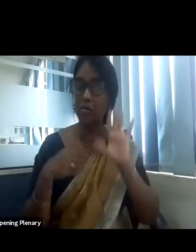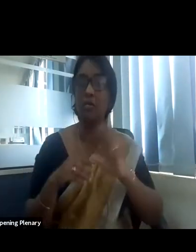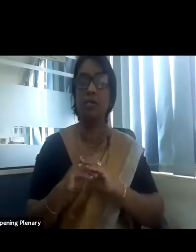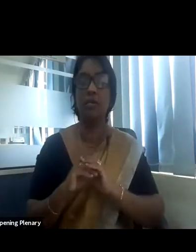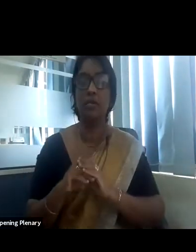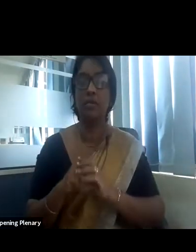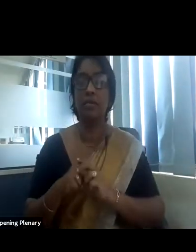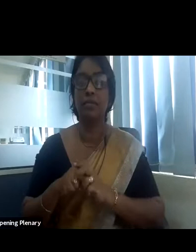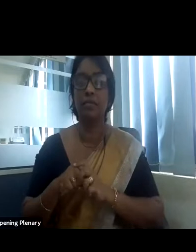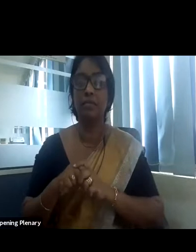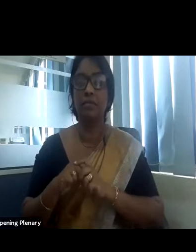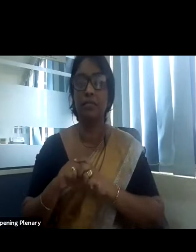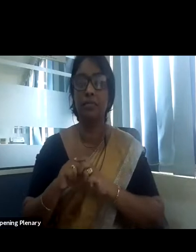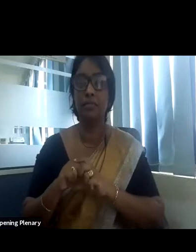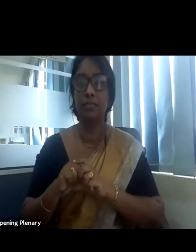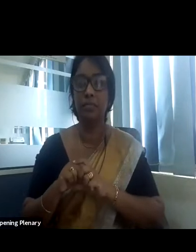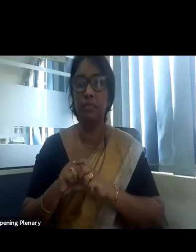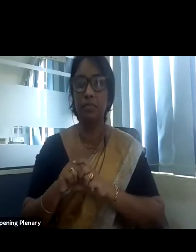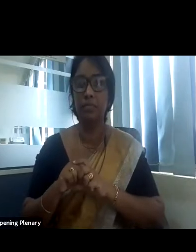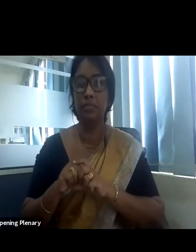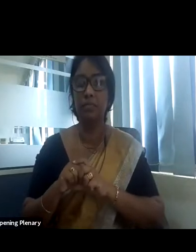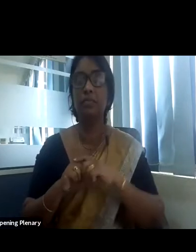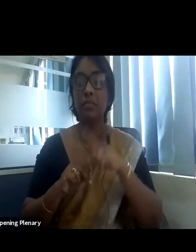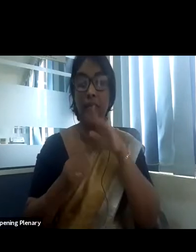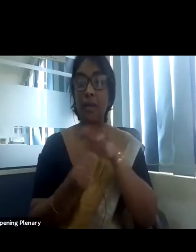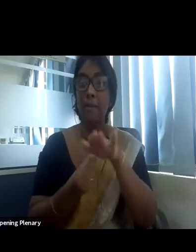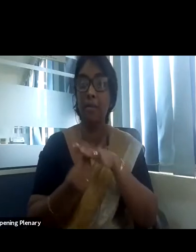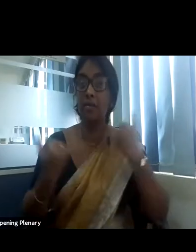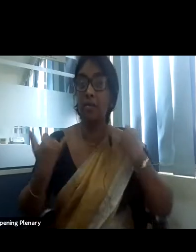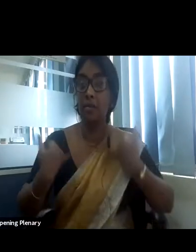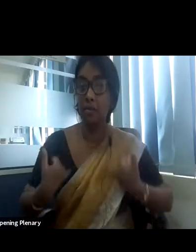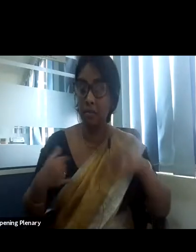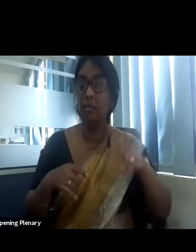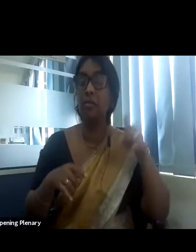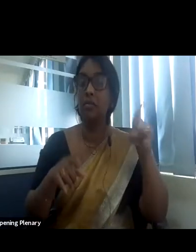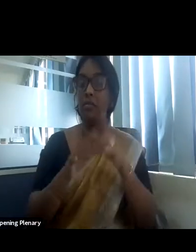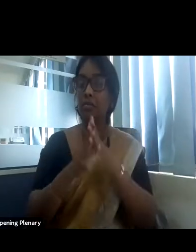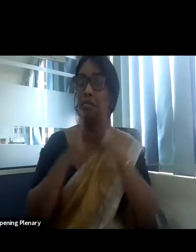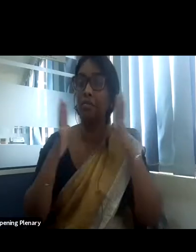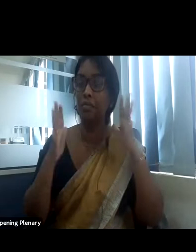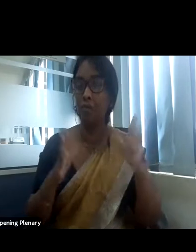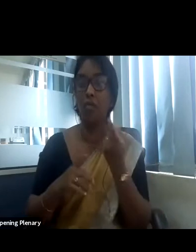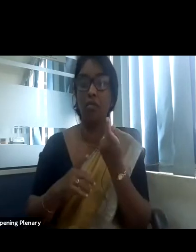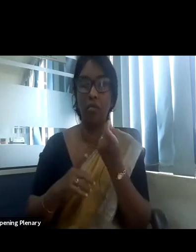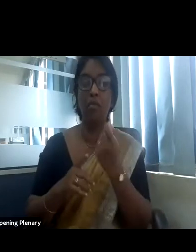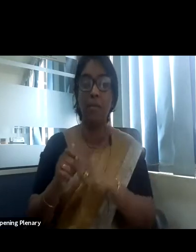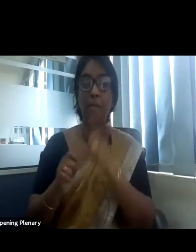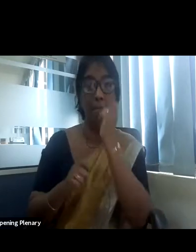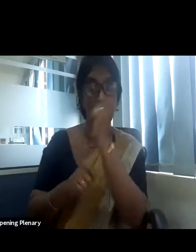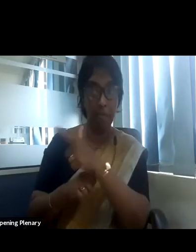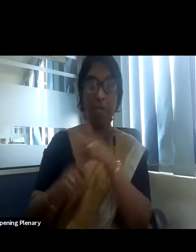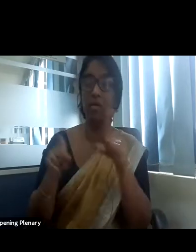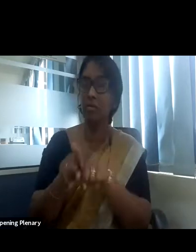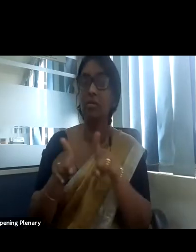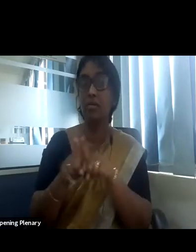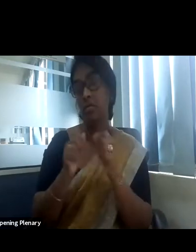socially degrading elements. To address this or similar development challenges and to provide a strong premise to collaborate with business. It's